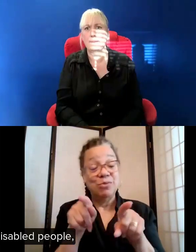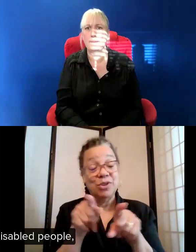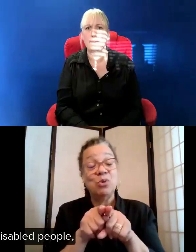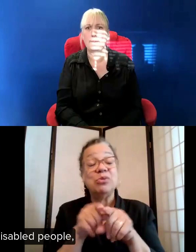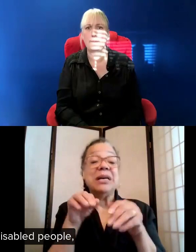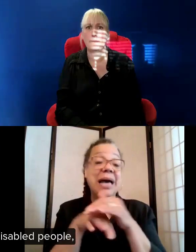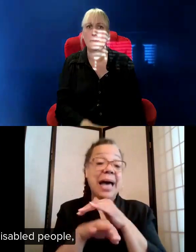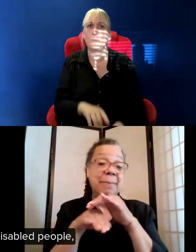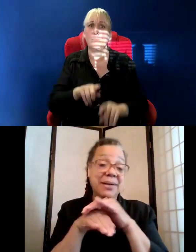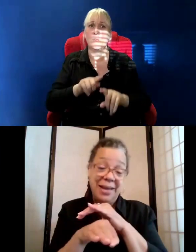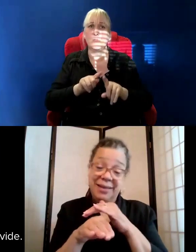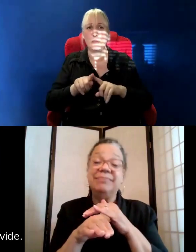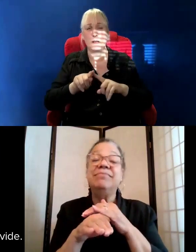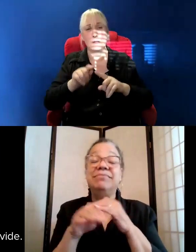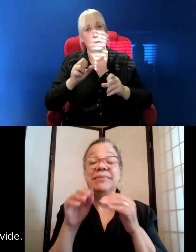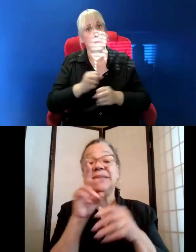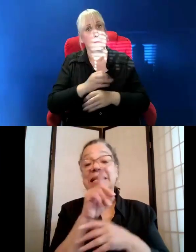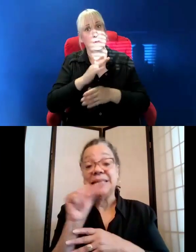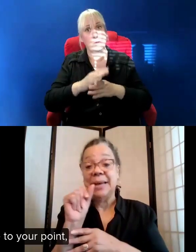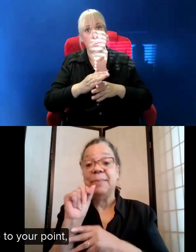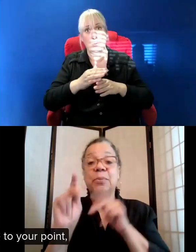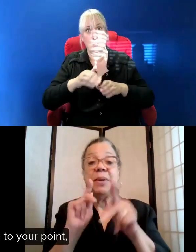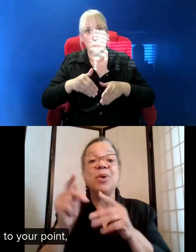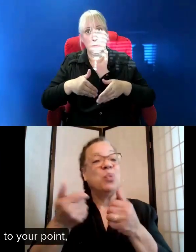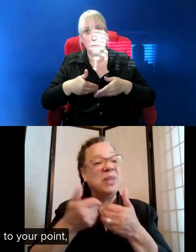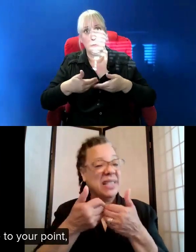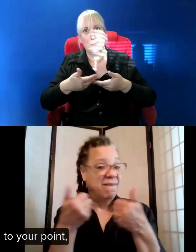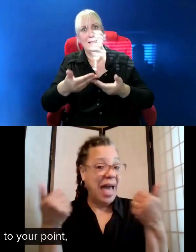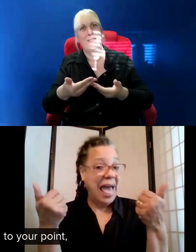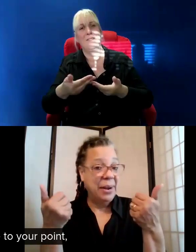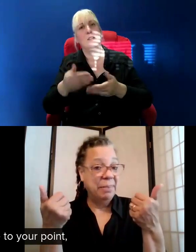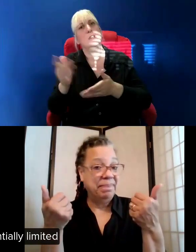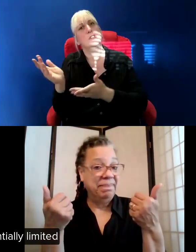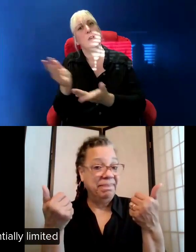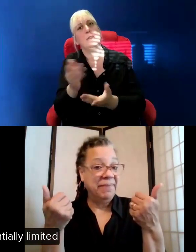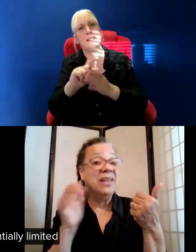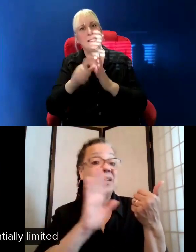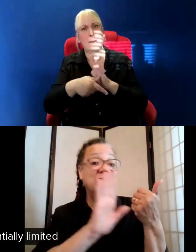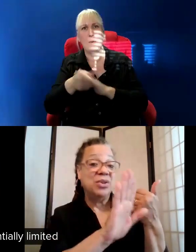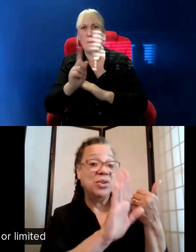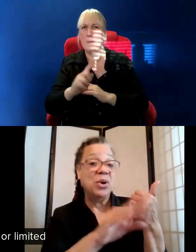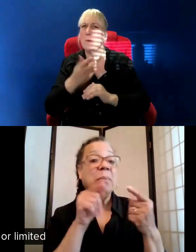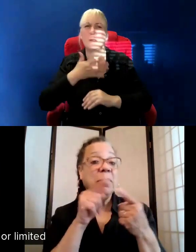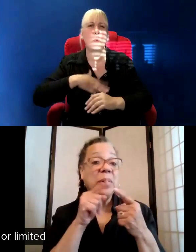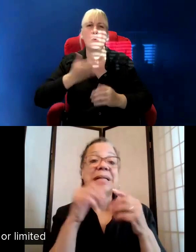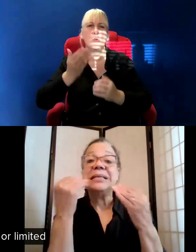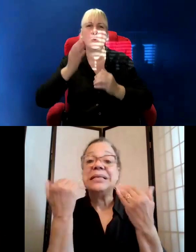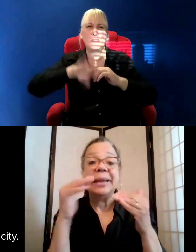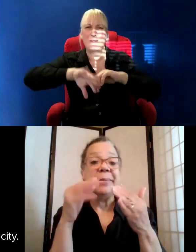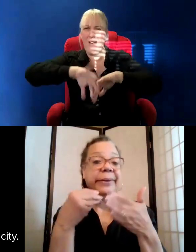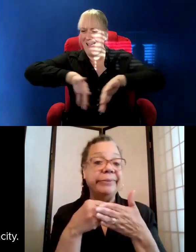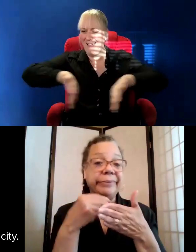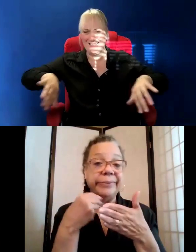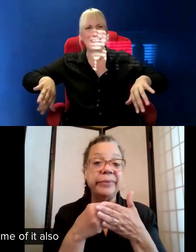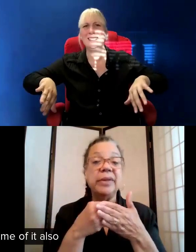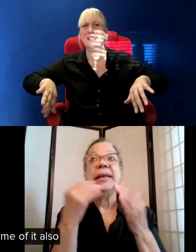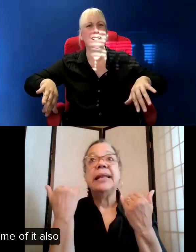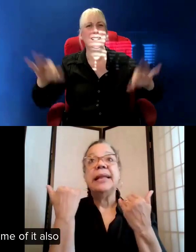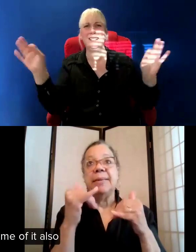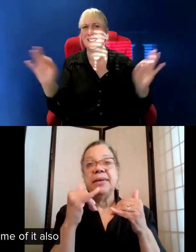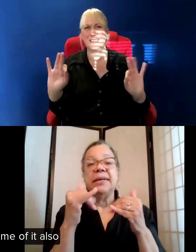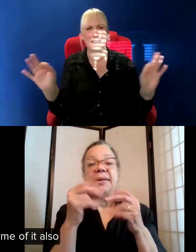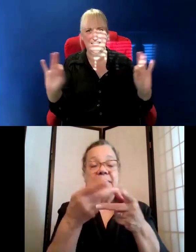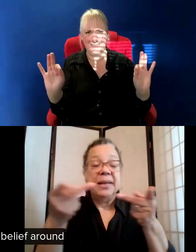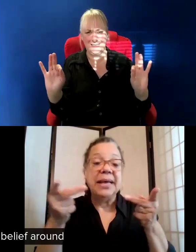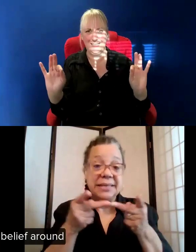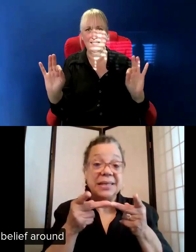accommodate disabled people, we divide them, because to your point, there's potentially limited resources or limited capacity. But I think